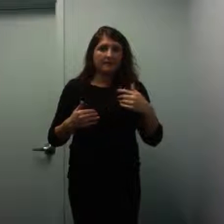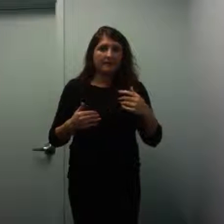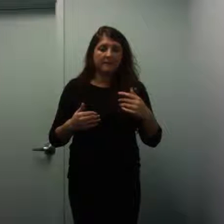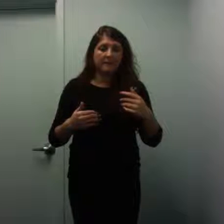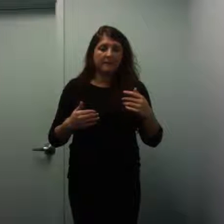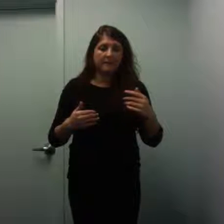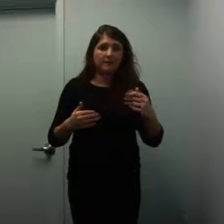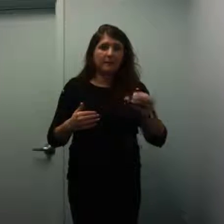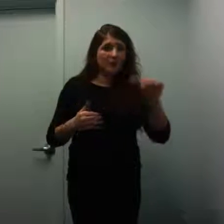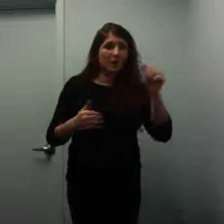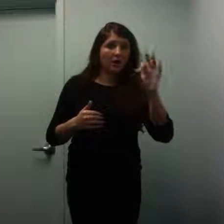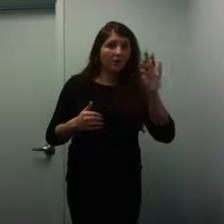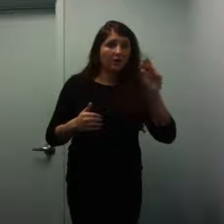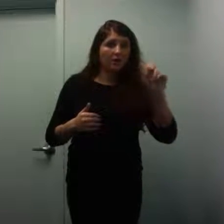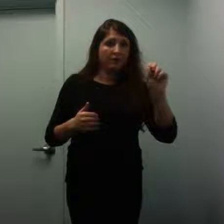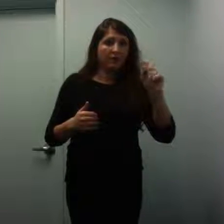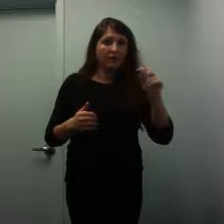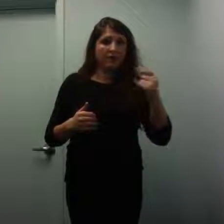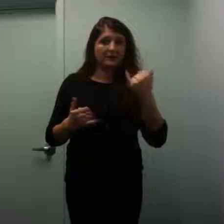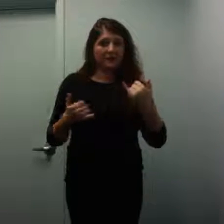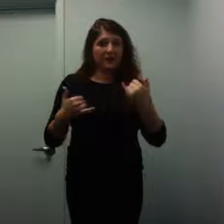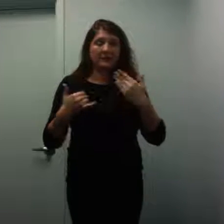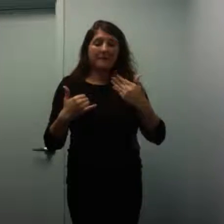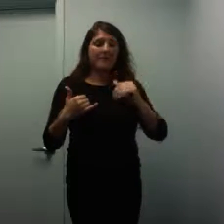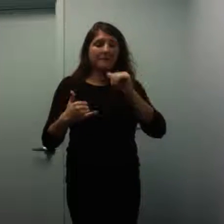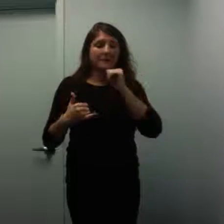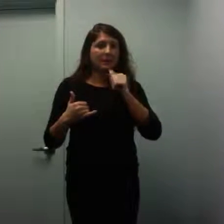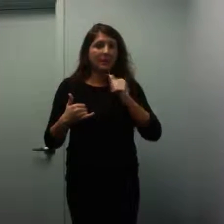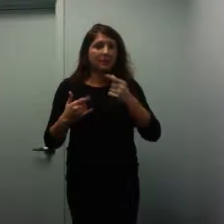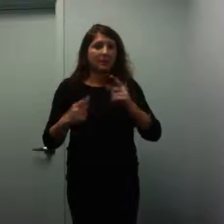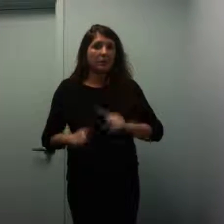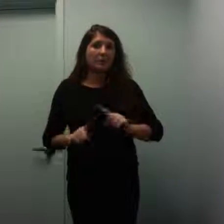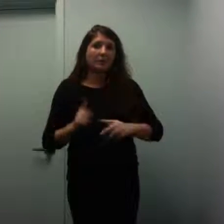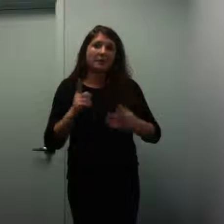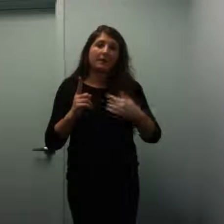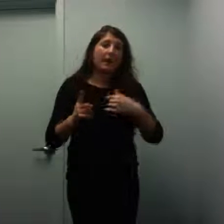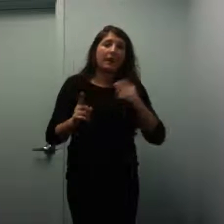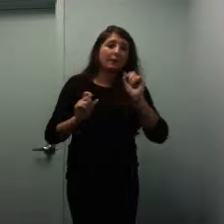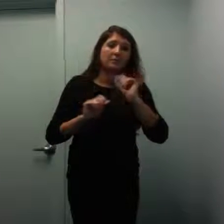the point where we might be past it, but I wouldn't be surprised if the temperature drops real cool, maybe next week, one night,